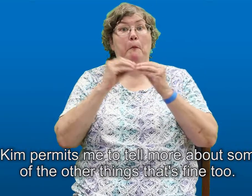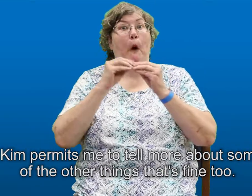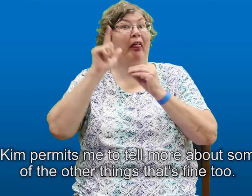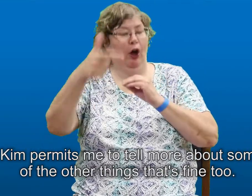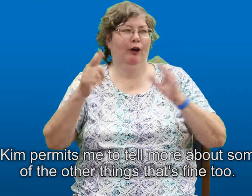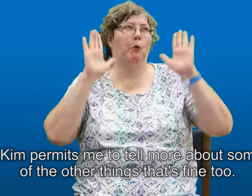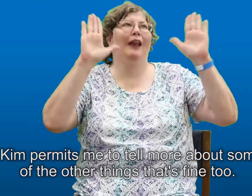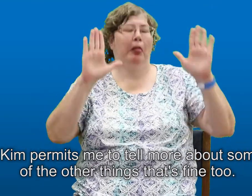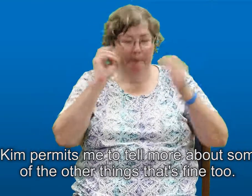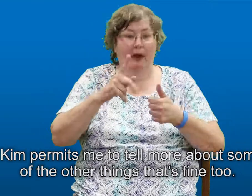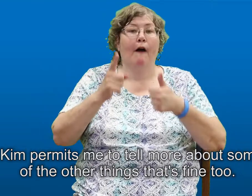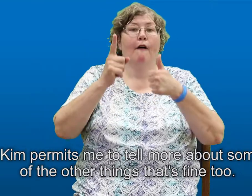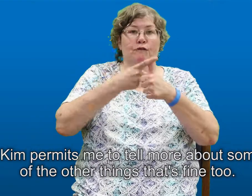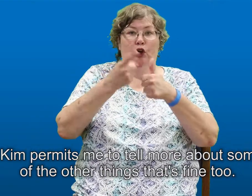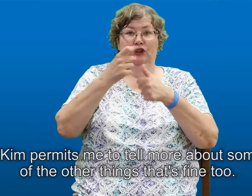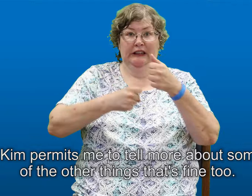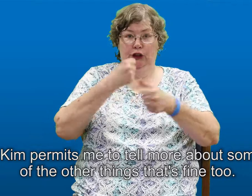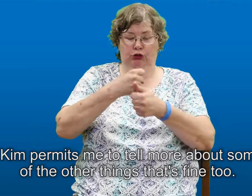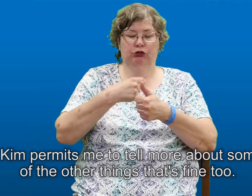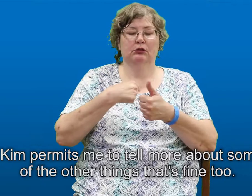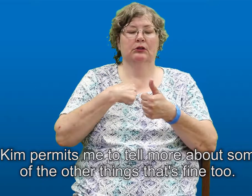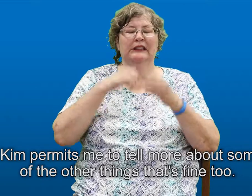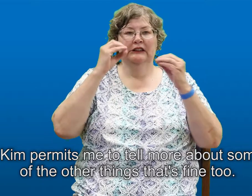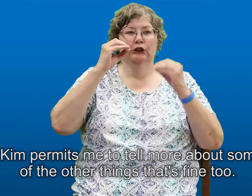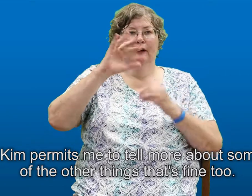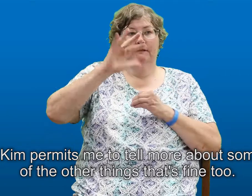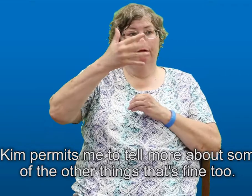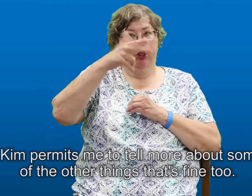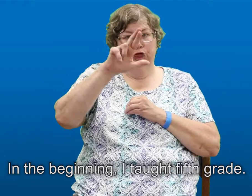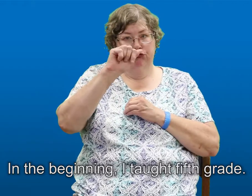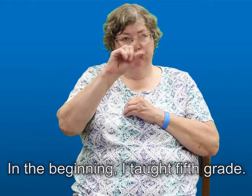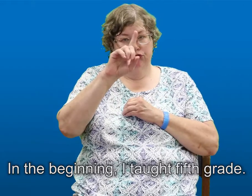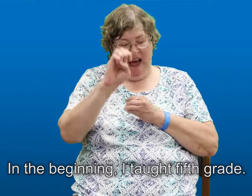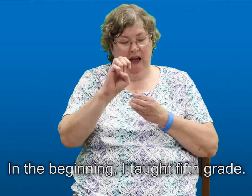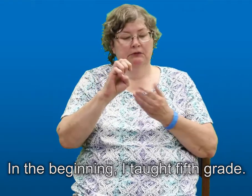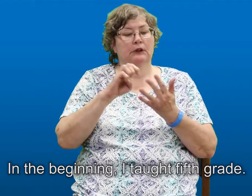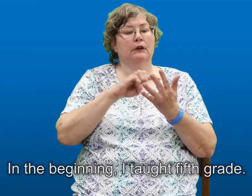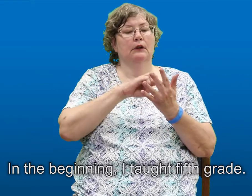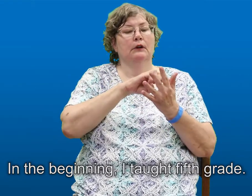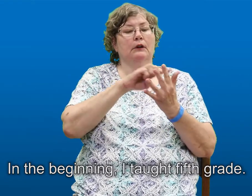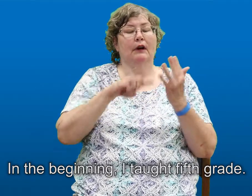Kim permits me to tell more about some of the other things, that's fine too. But in the beginning I taught fifth grade.